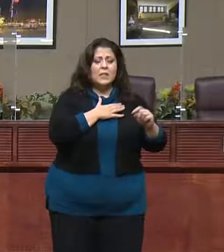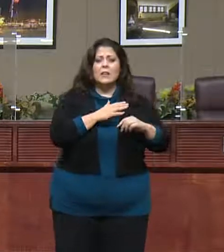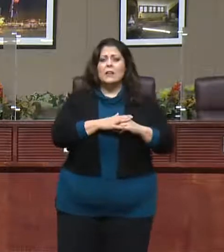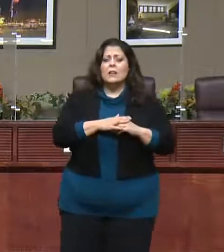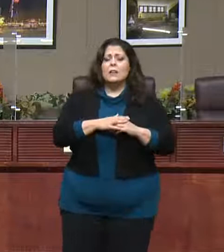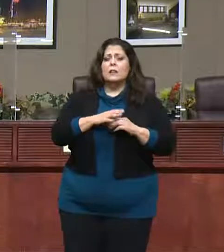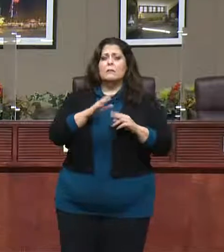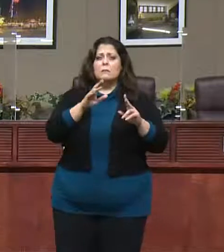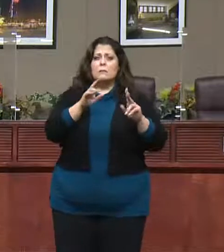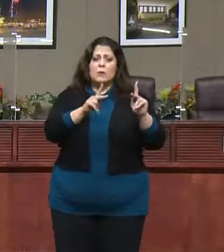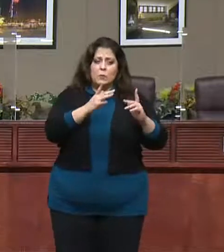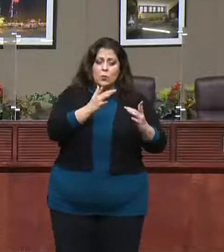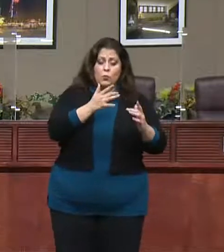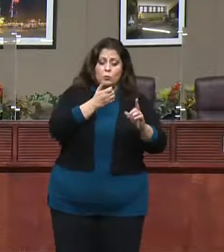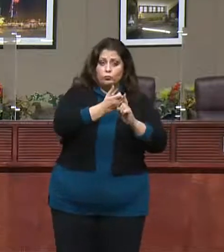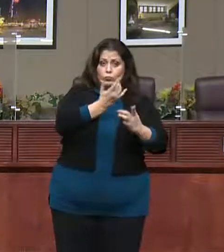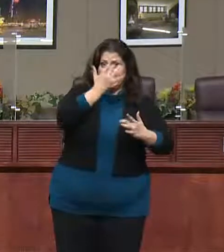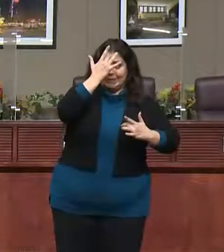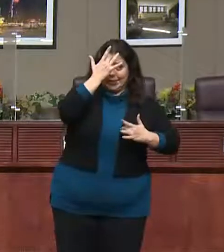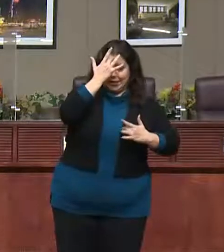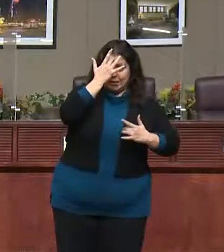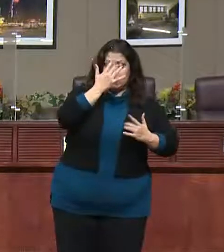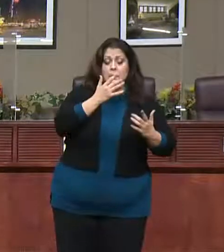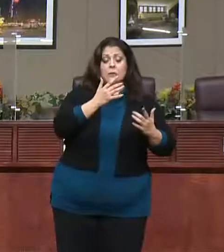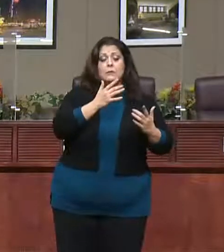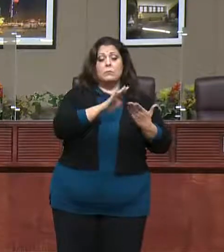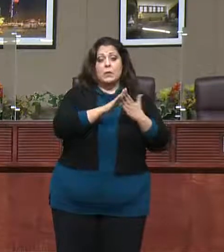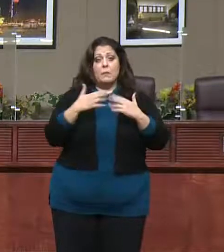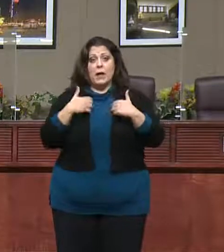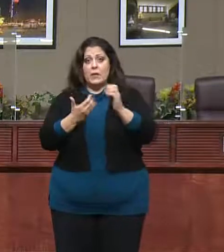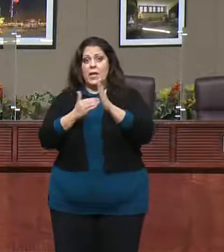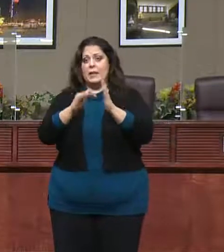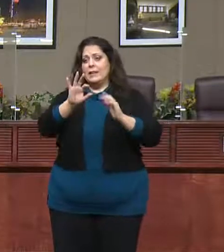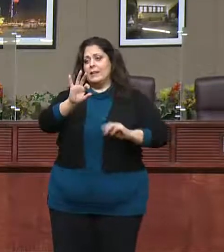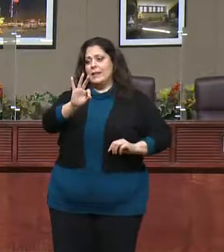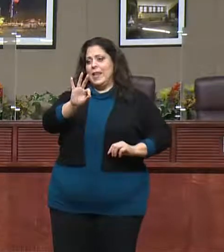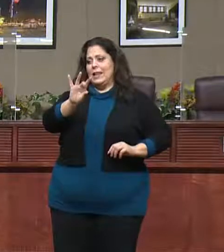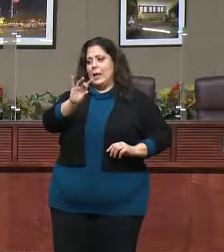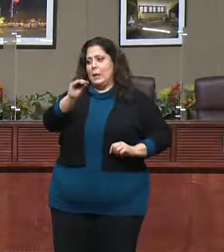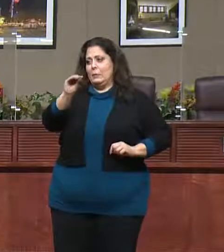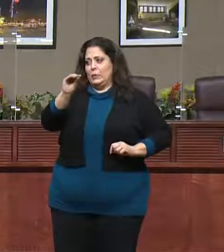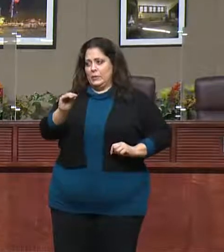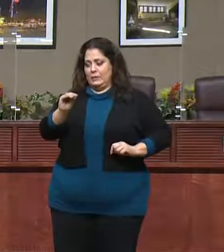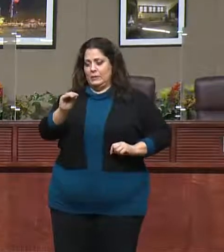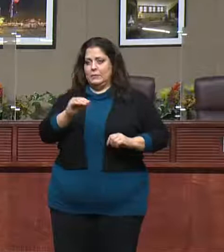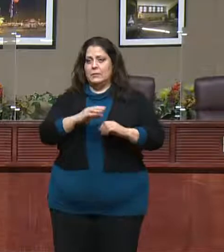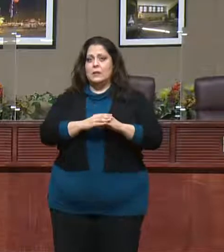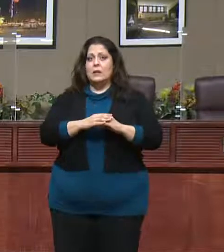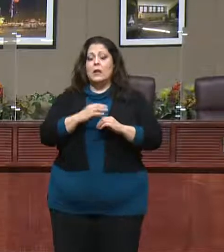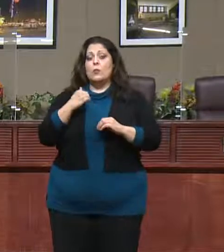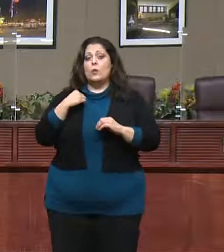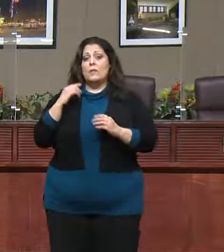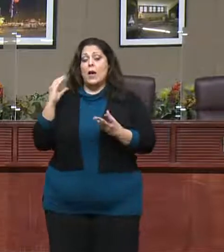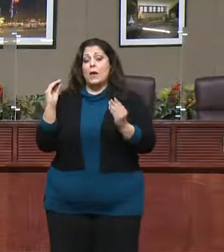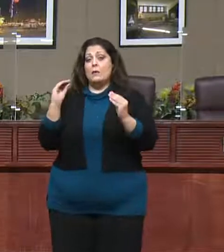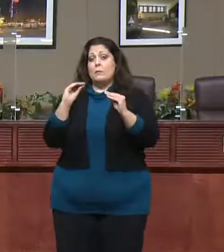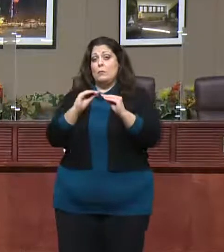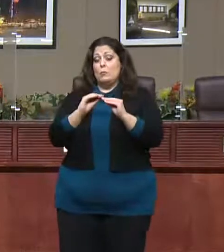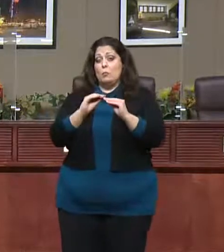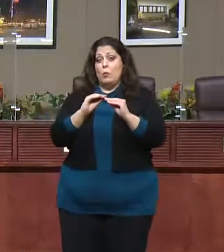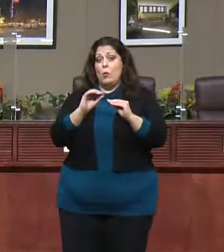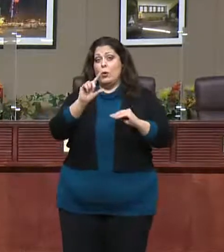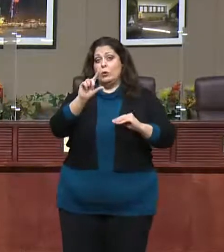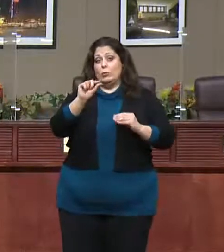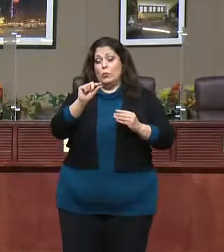and of the 20 deaths that we receive added to our roll, 17 have